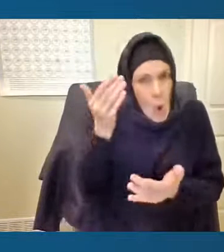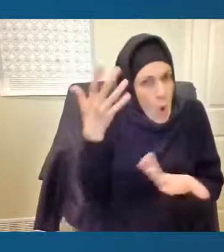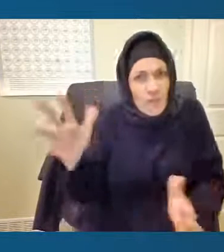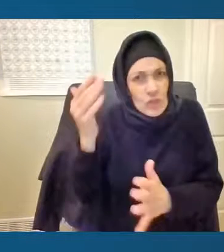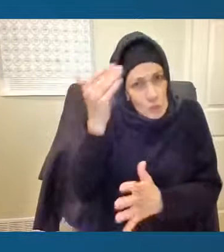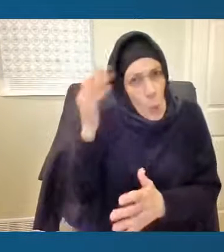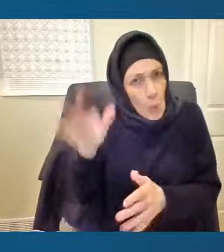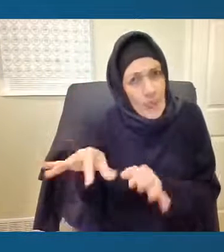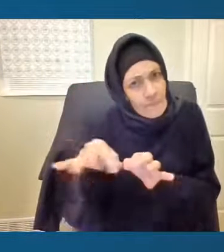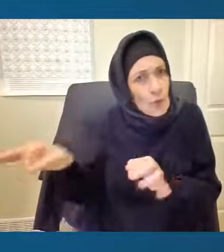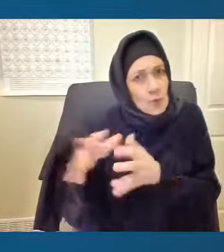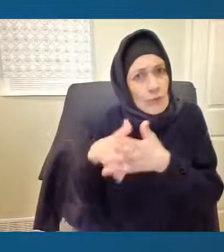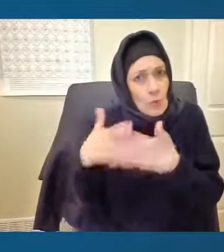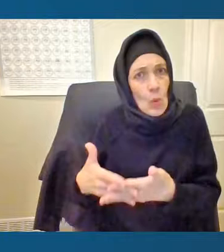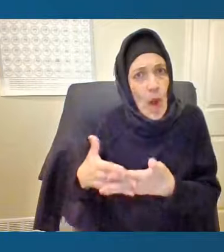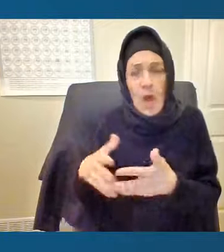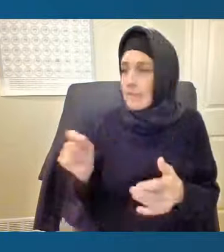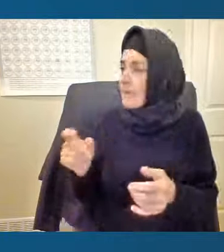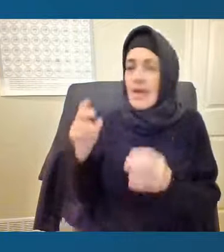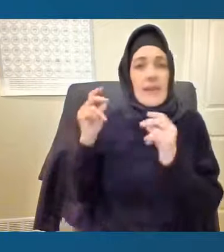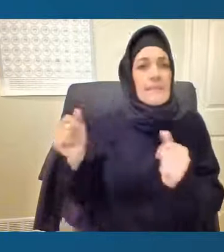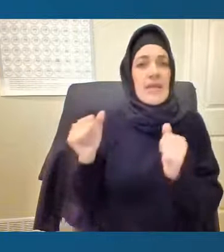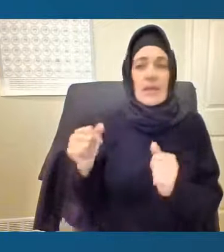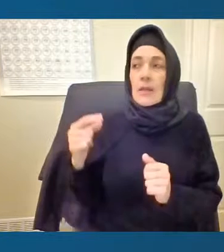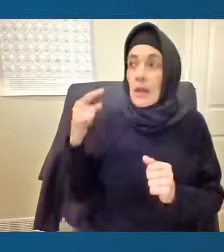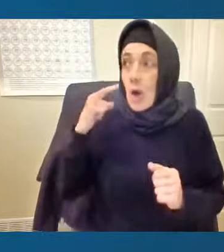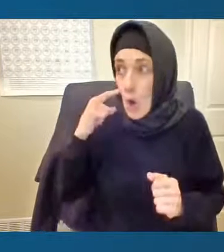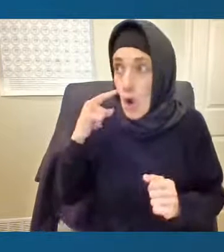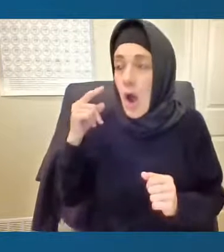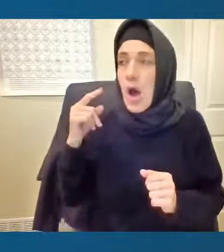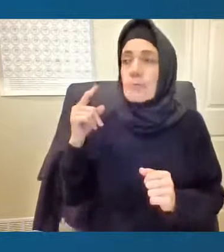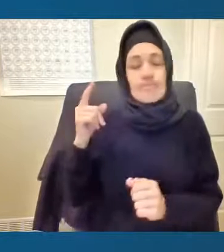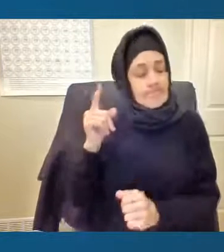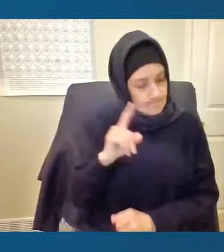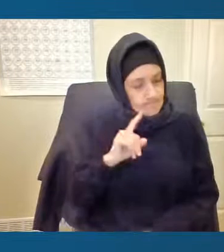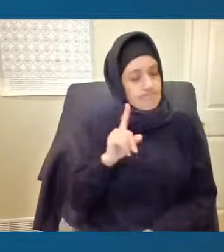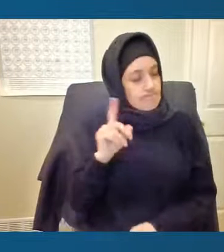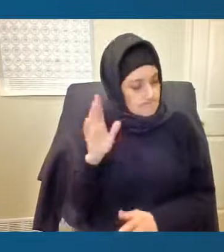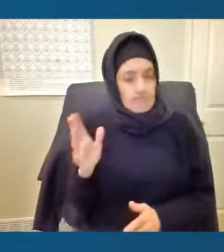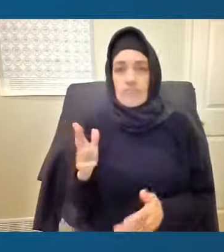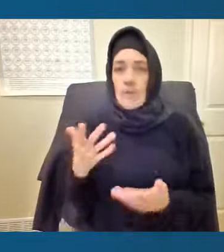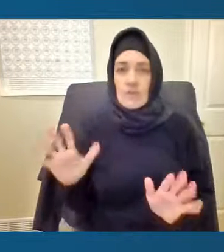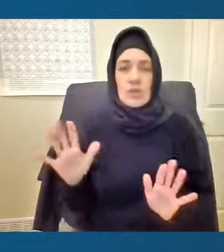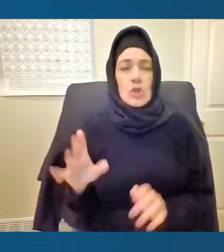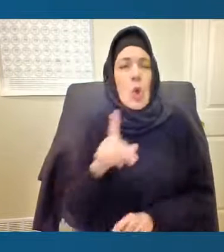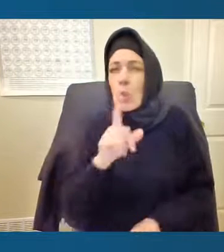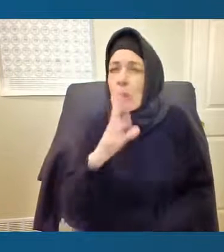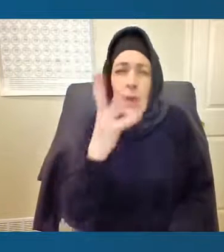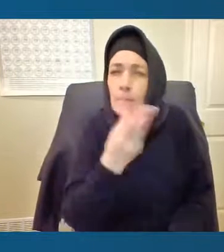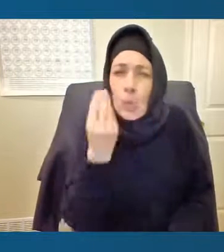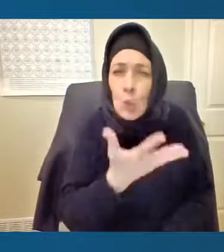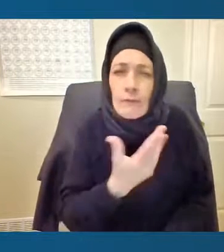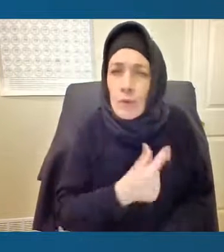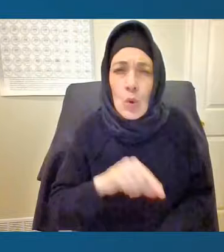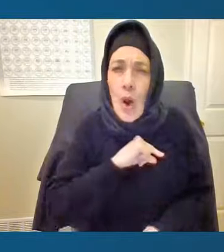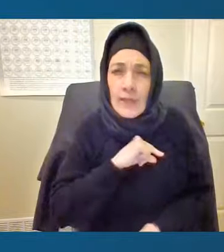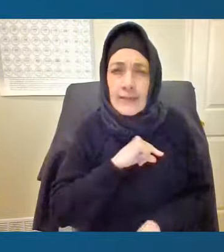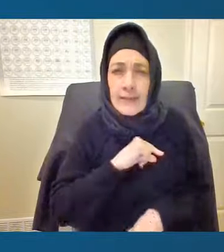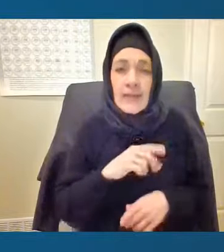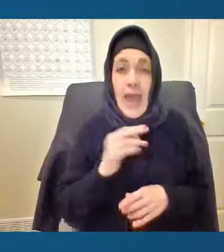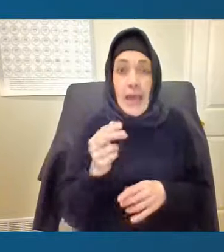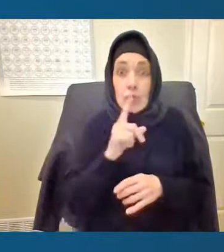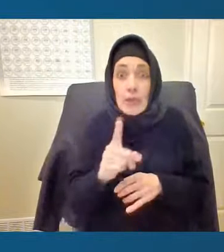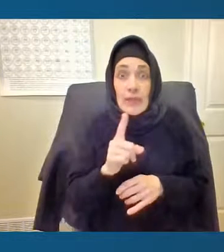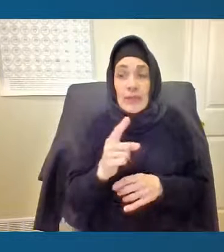recited, he stopped right there. Nope, no more argument for me. I'm done. It's a beautiful quality, beautiful quality. And someone who's